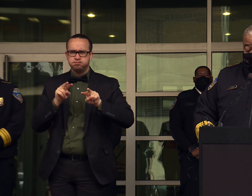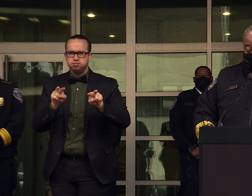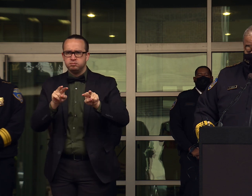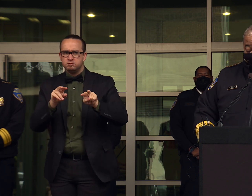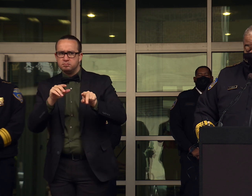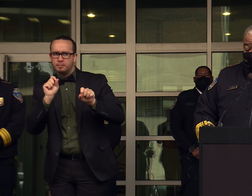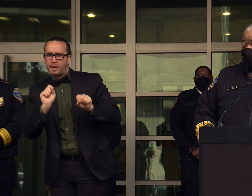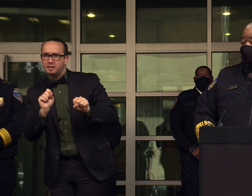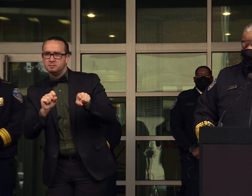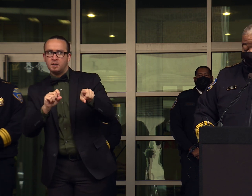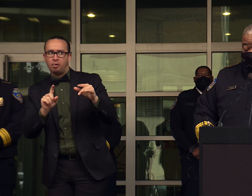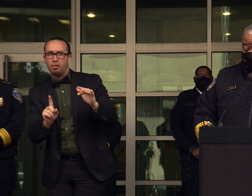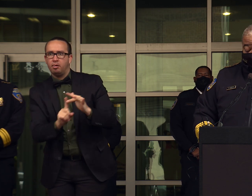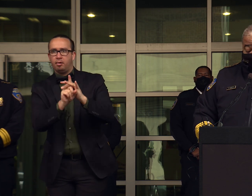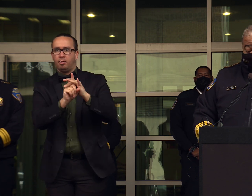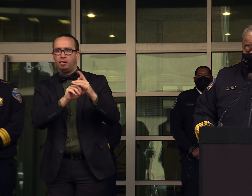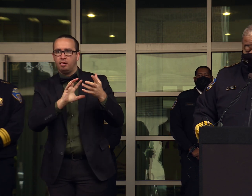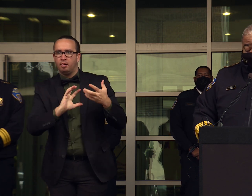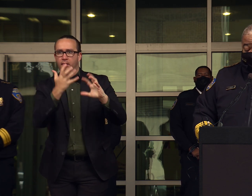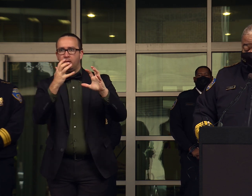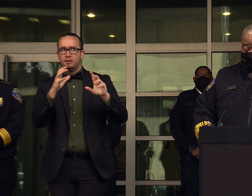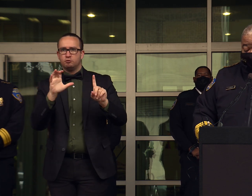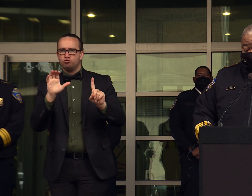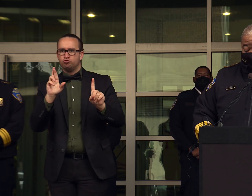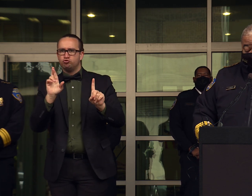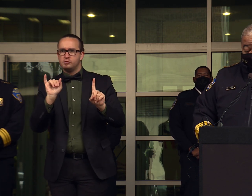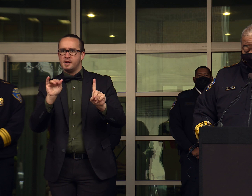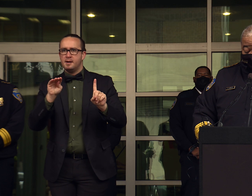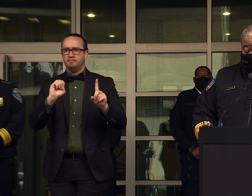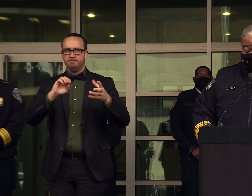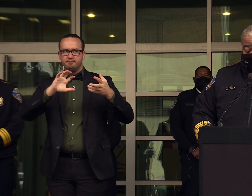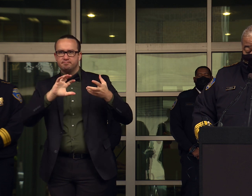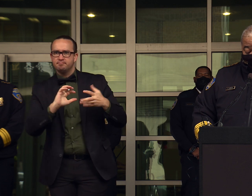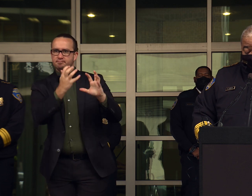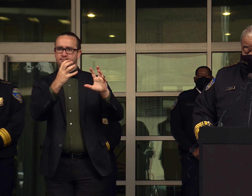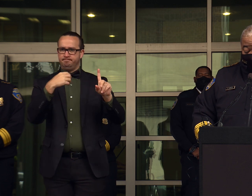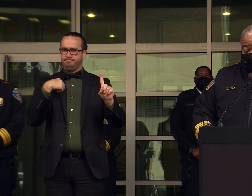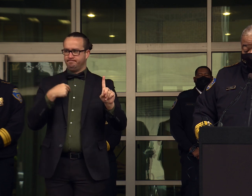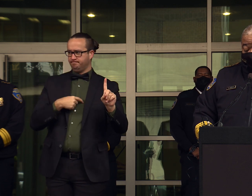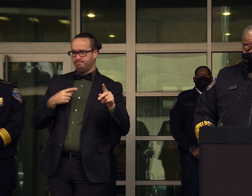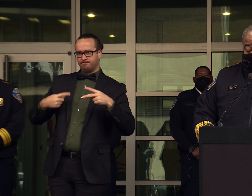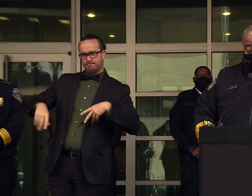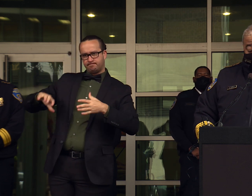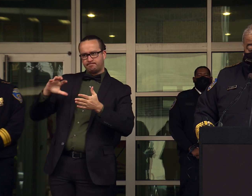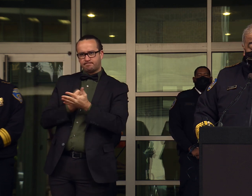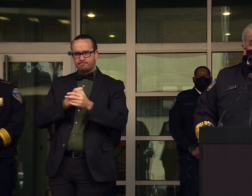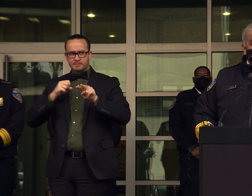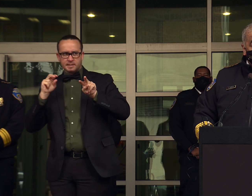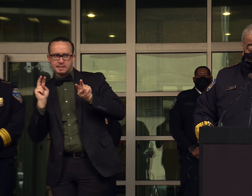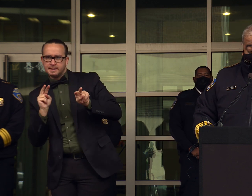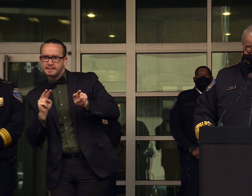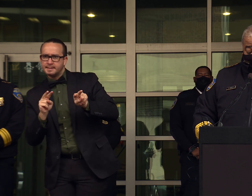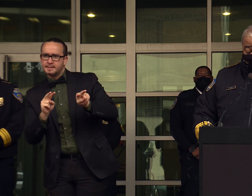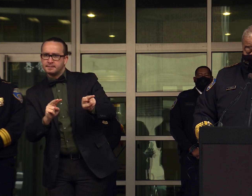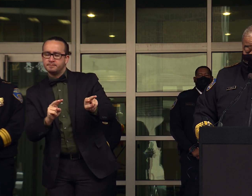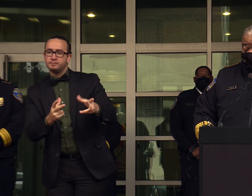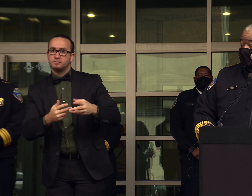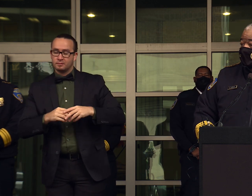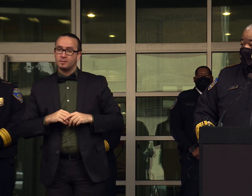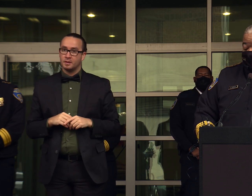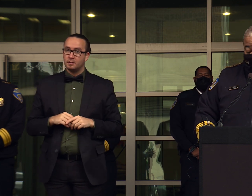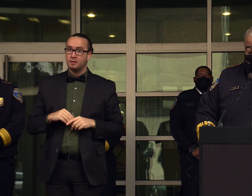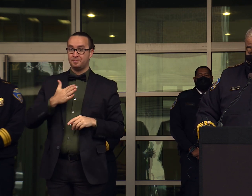members of the Mayor's Office of Performance and Innovation, and our data-driven strategies team on the analysis and looking at areas of high violence in our